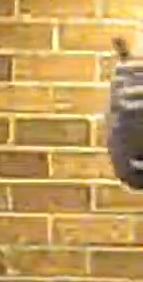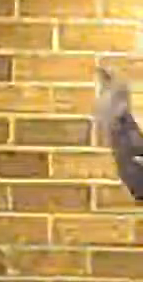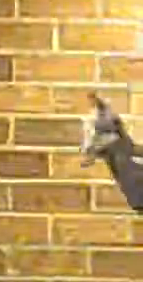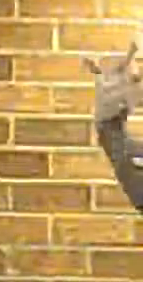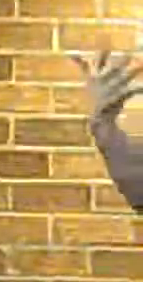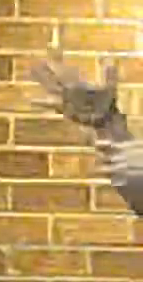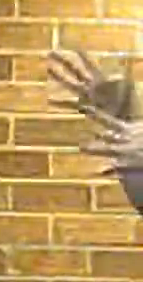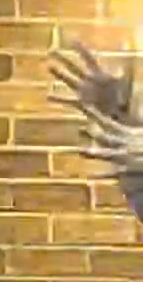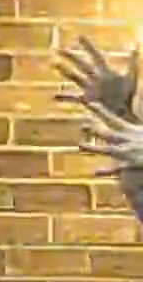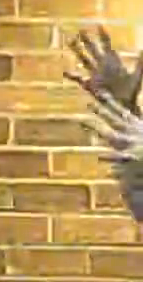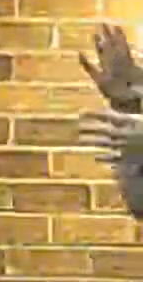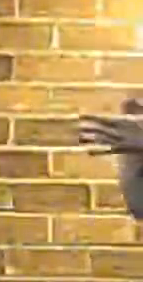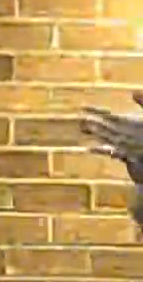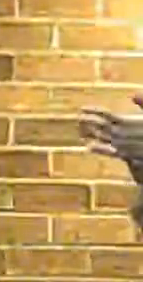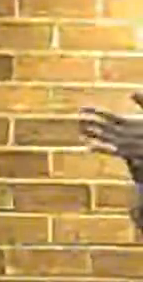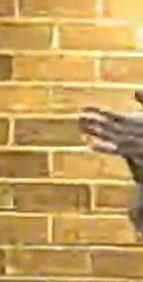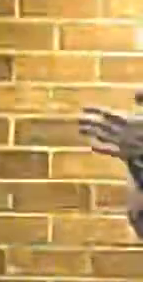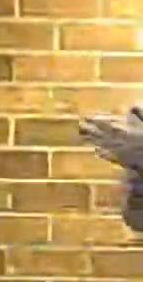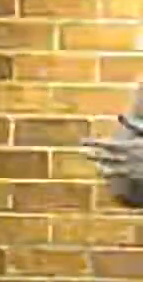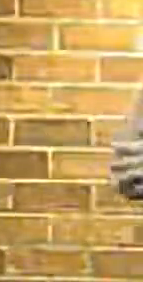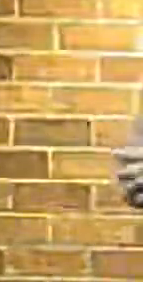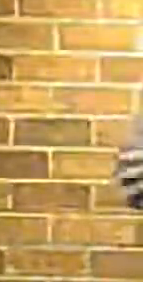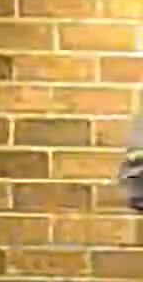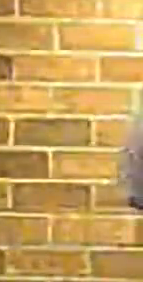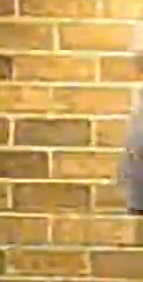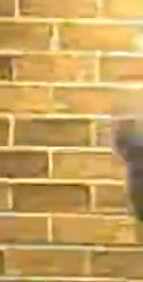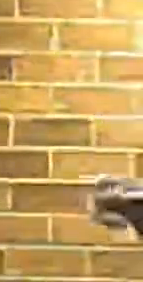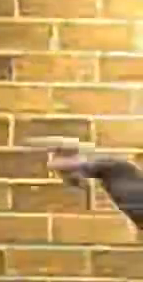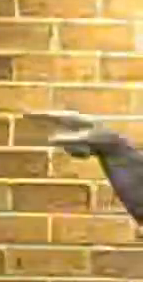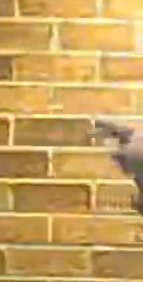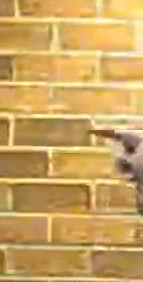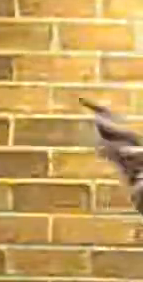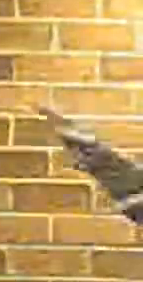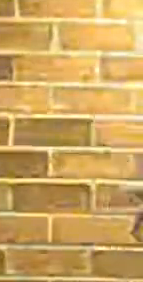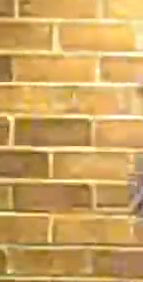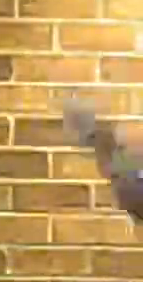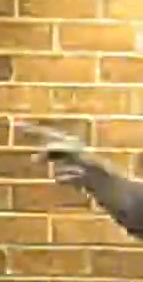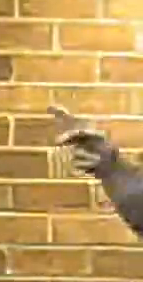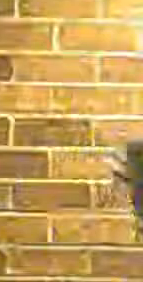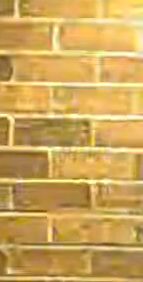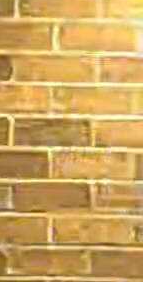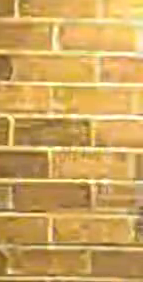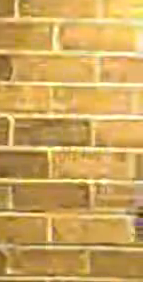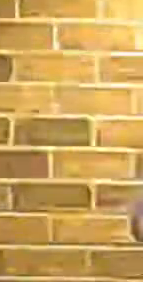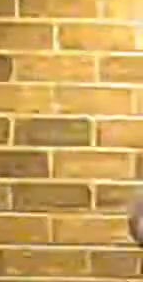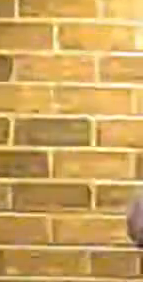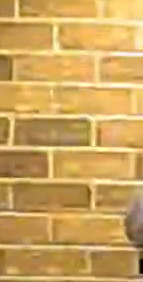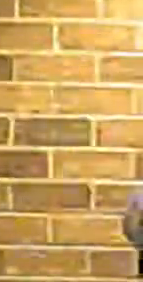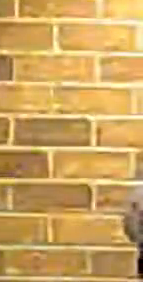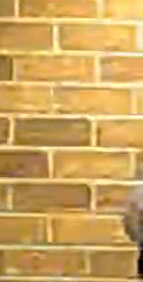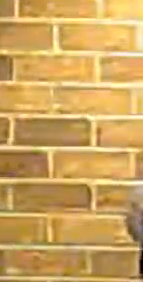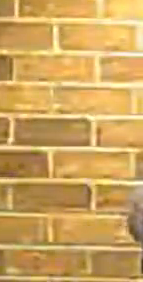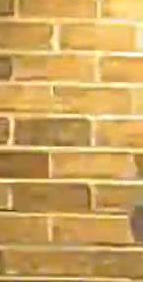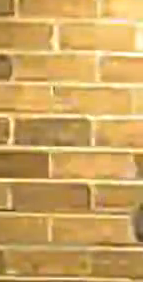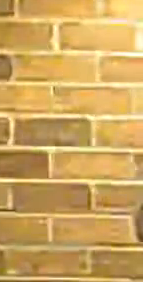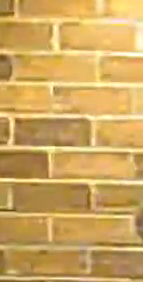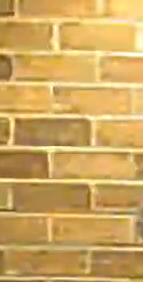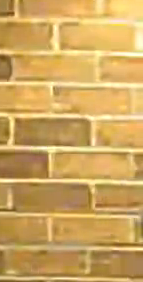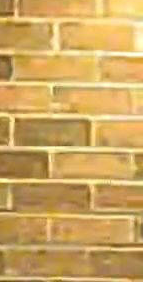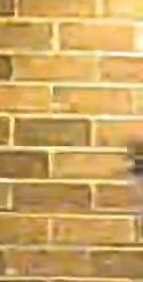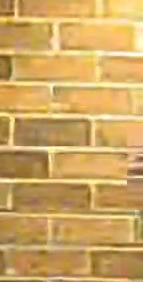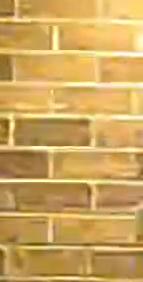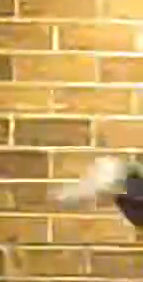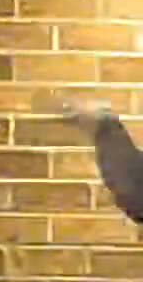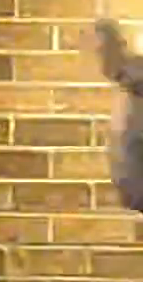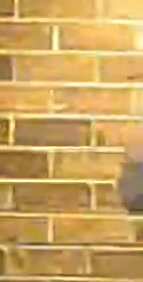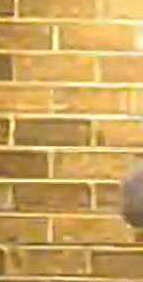The fire service concluded that taking all this research taken into account, Merseyside Fire Service intend